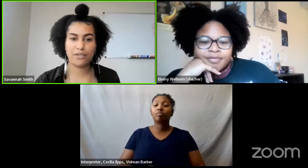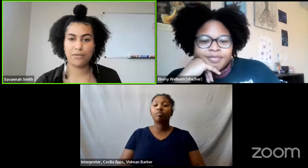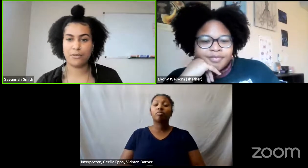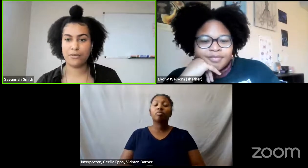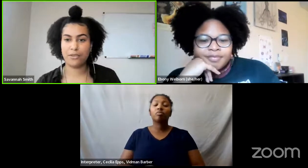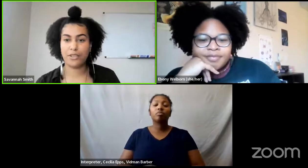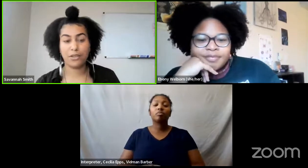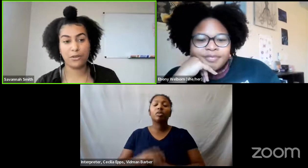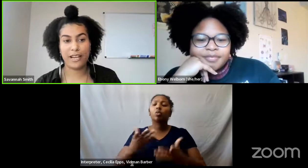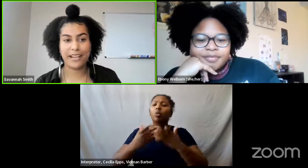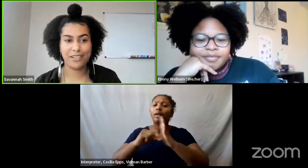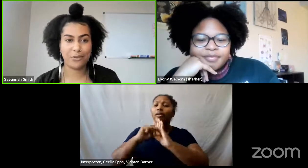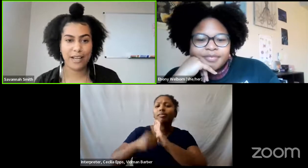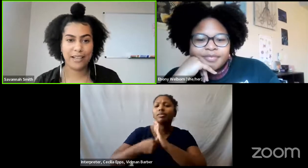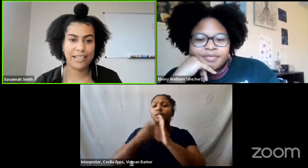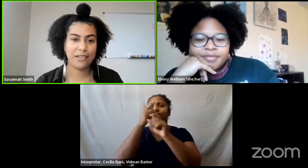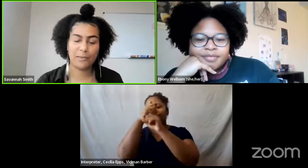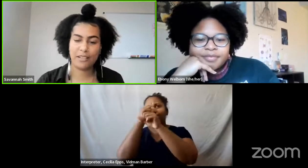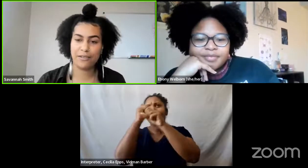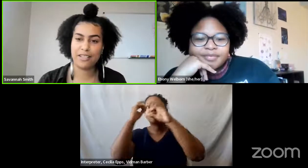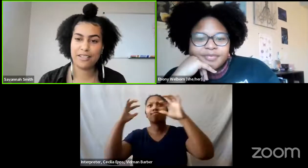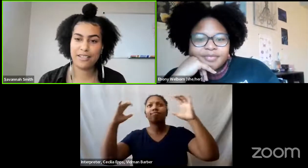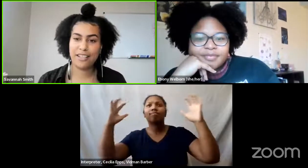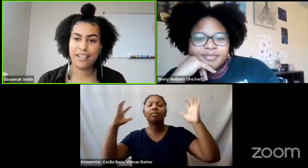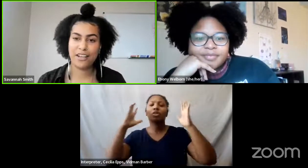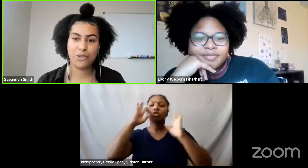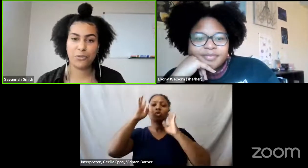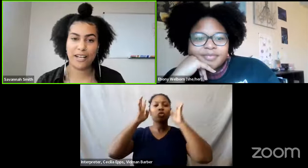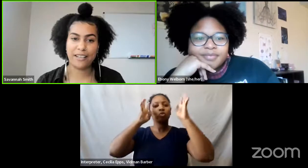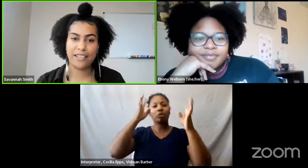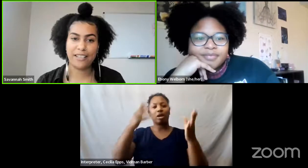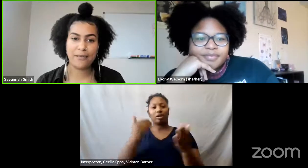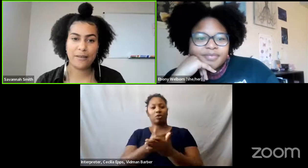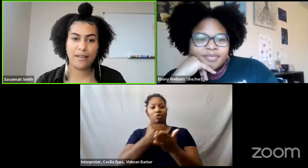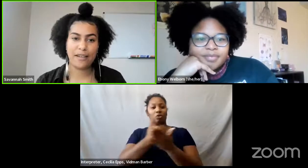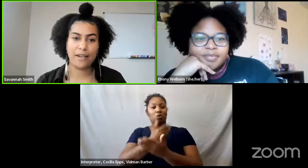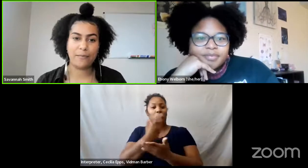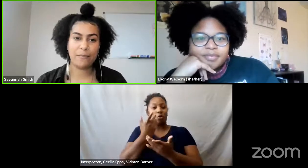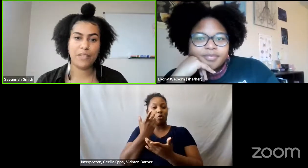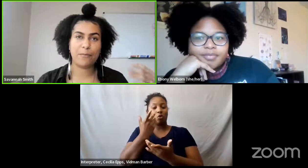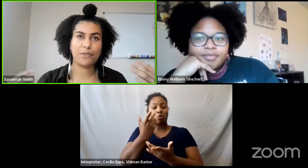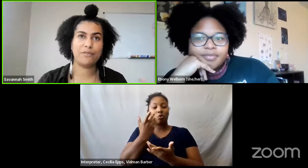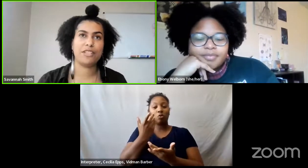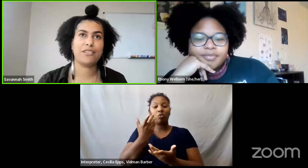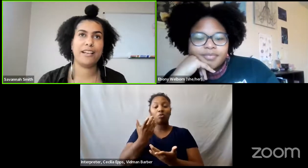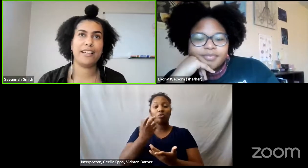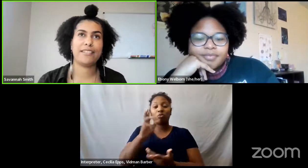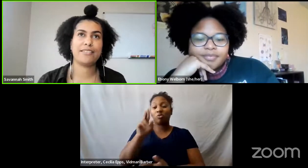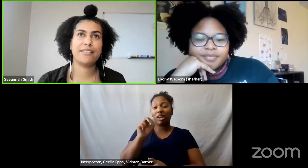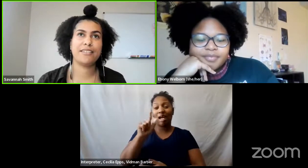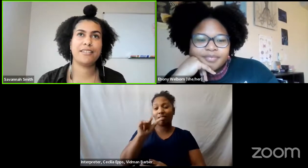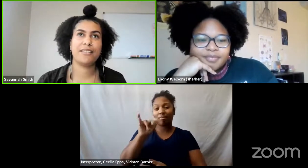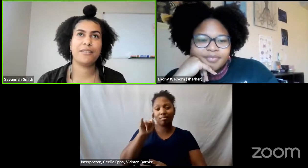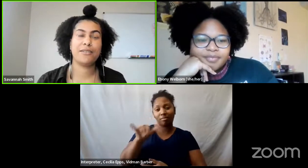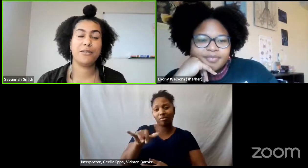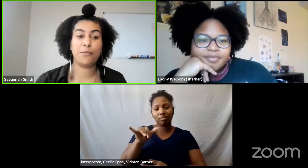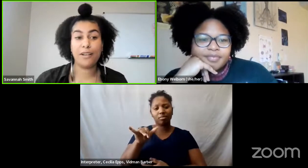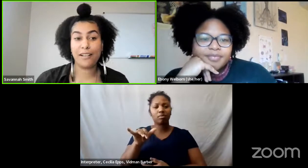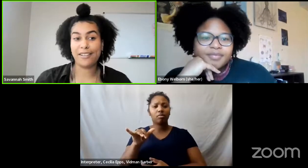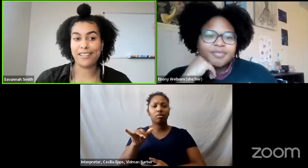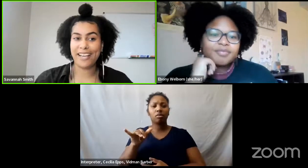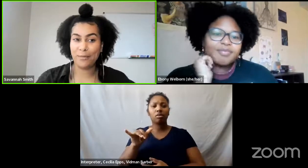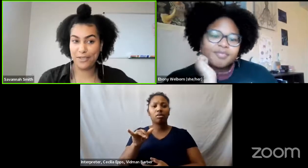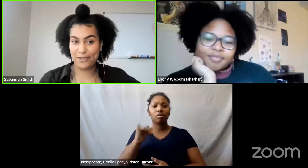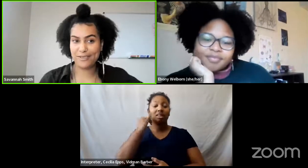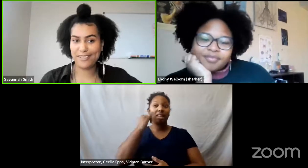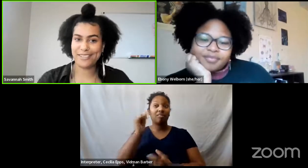for us to create a new reality or manifest a new reality. Being able to visualize,